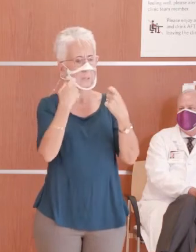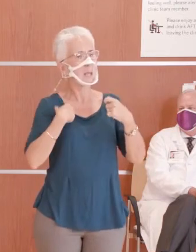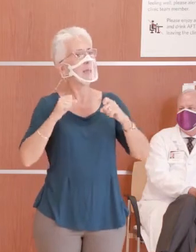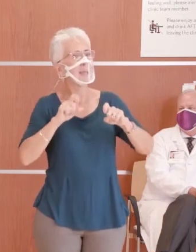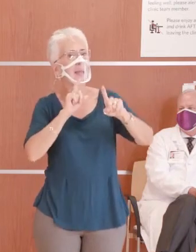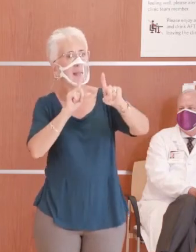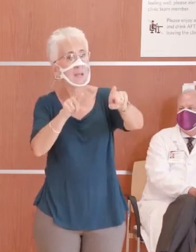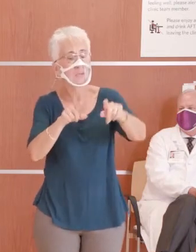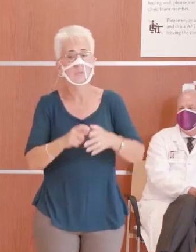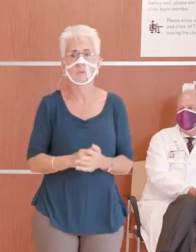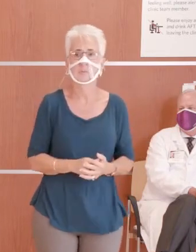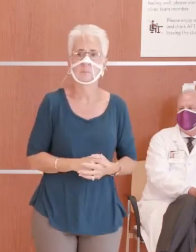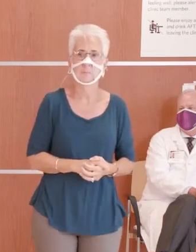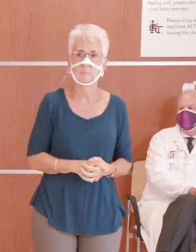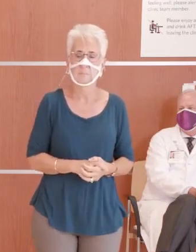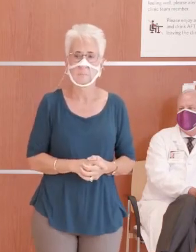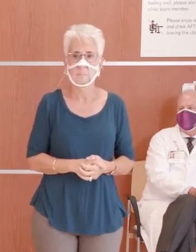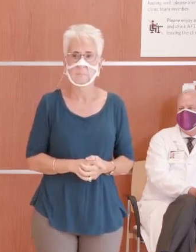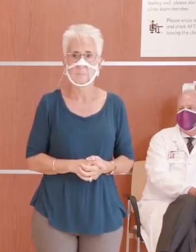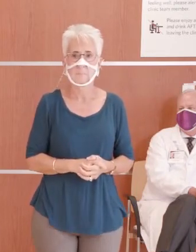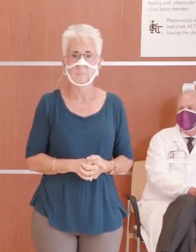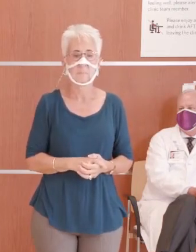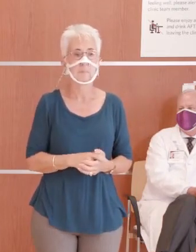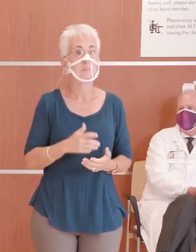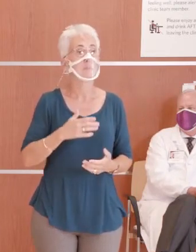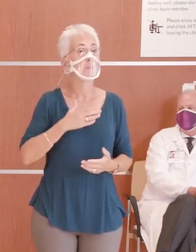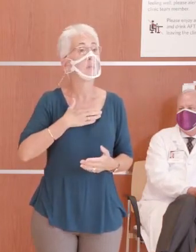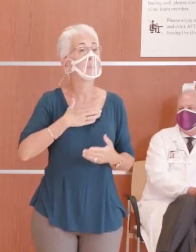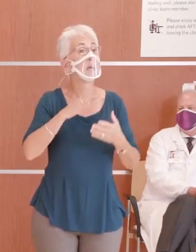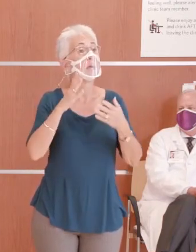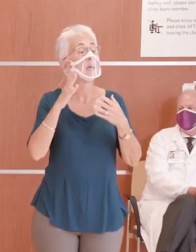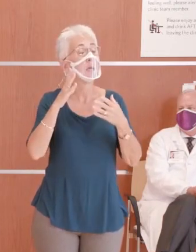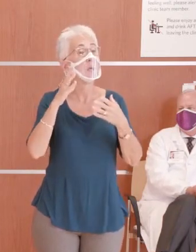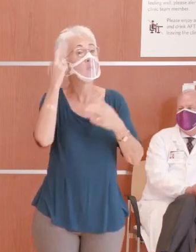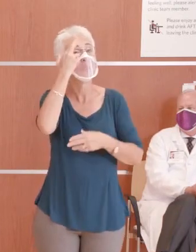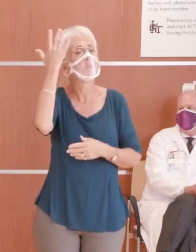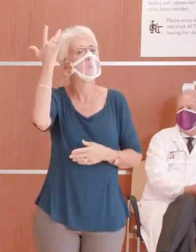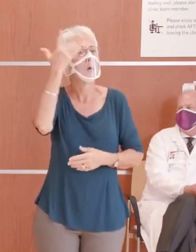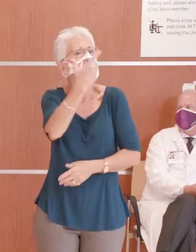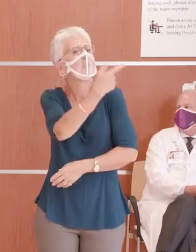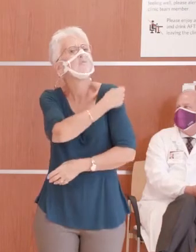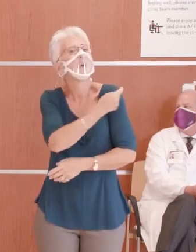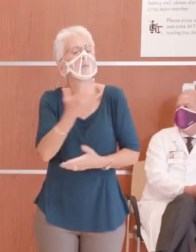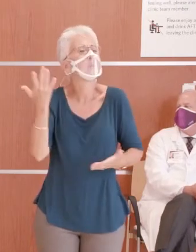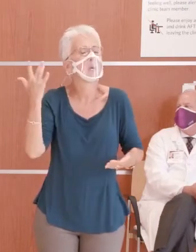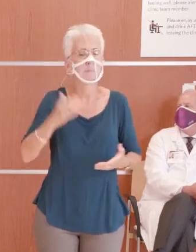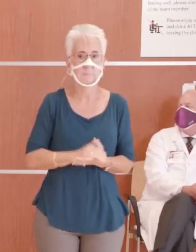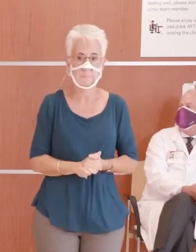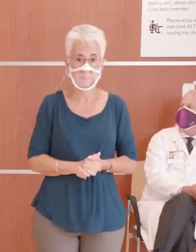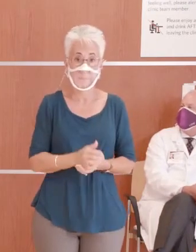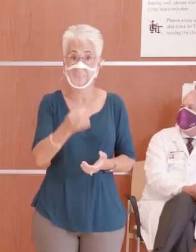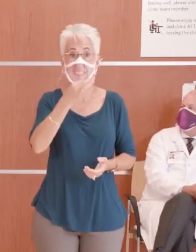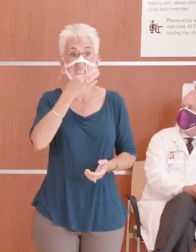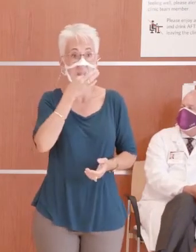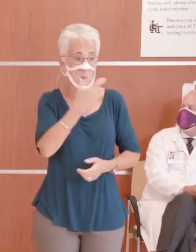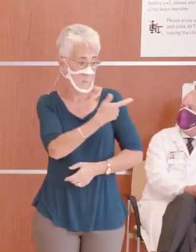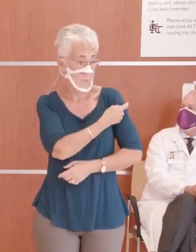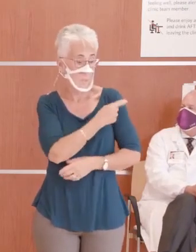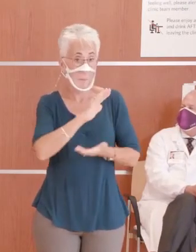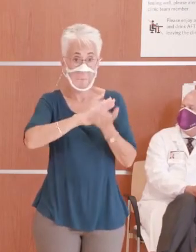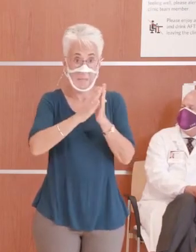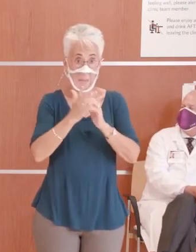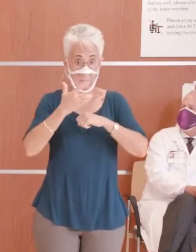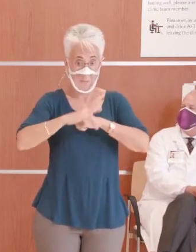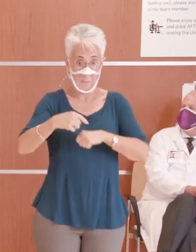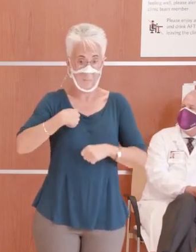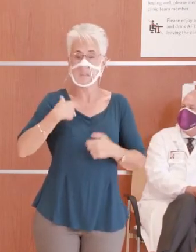may have and tell my story and why I decided to get vaccinated. As soon as the vaccine was available to me, I